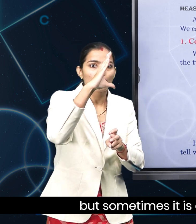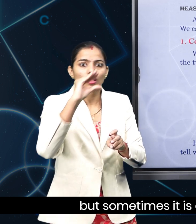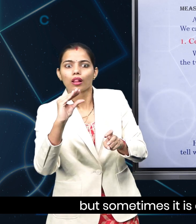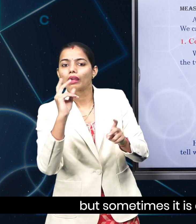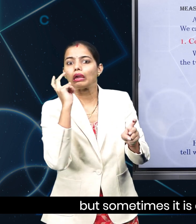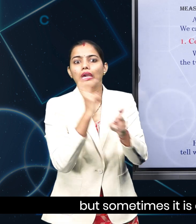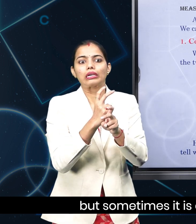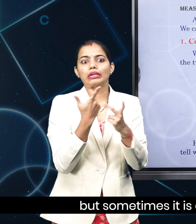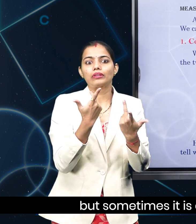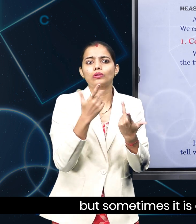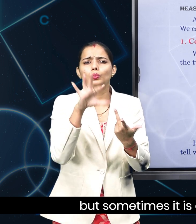tell which one is greater.